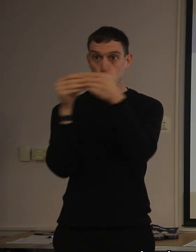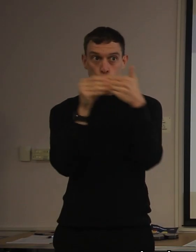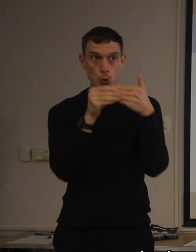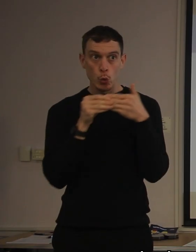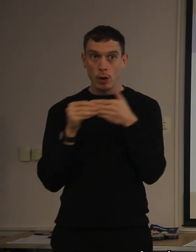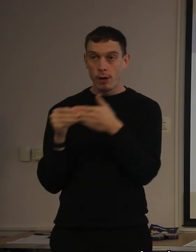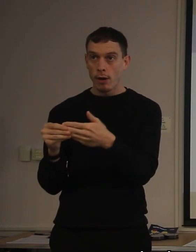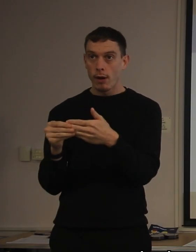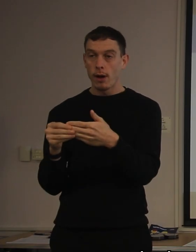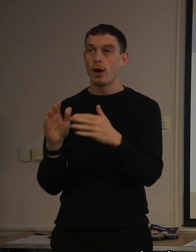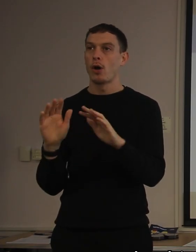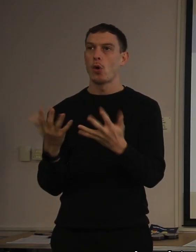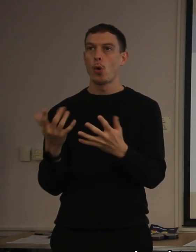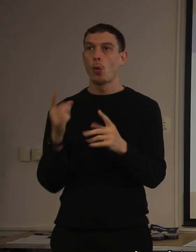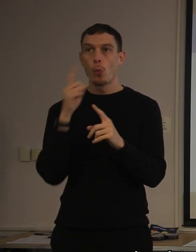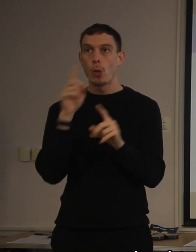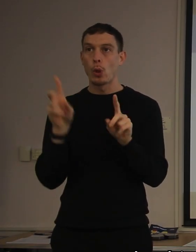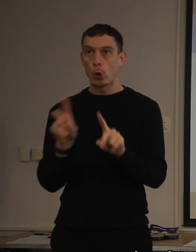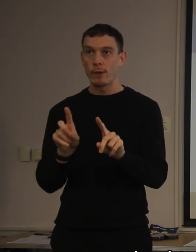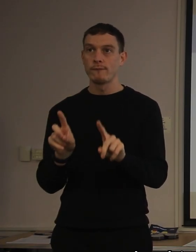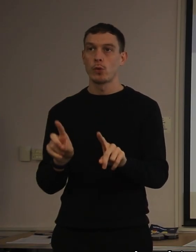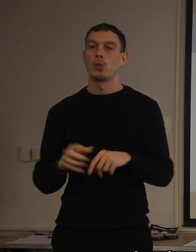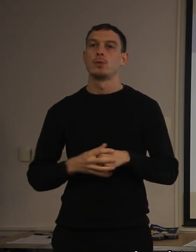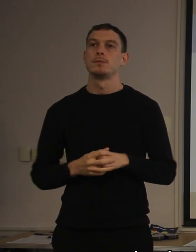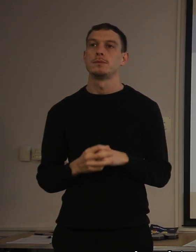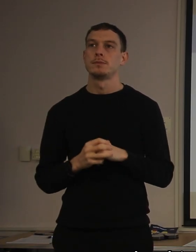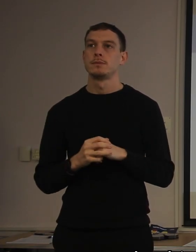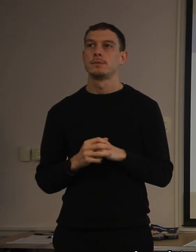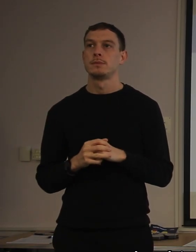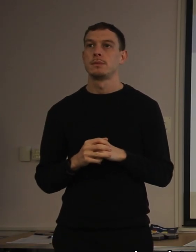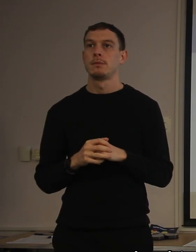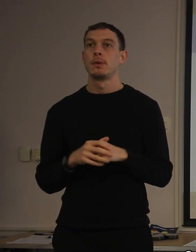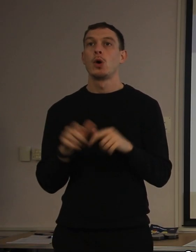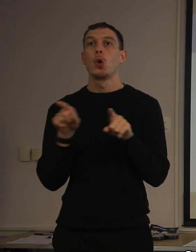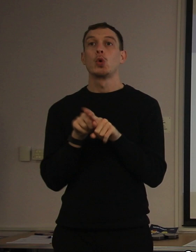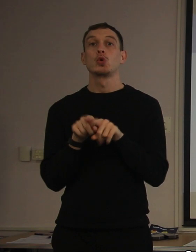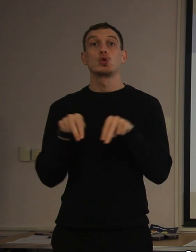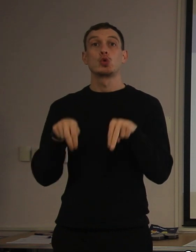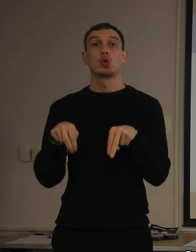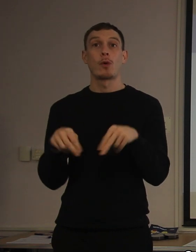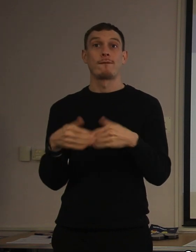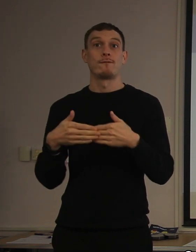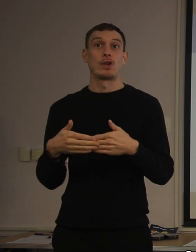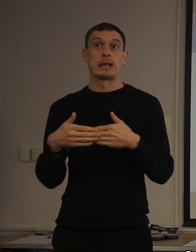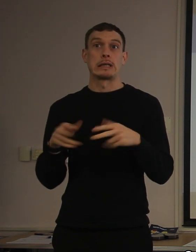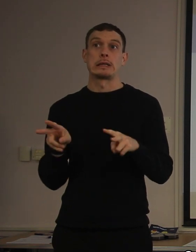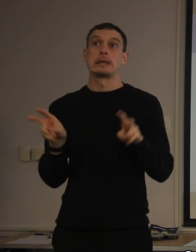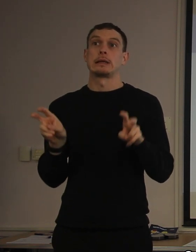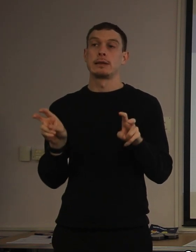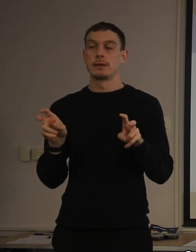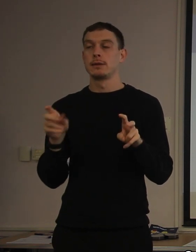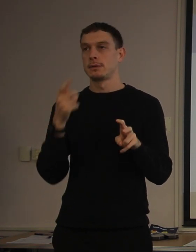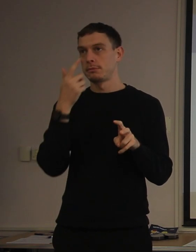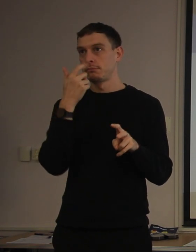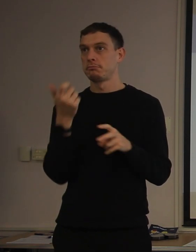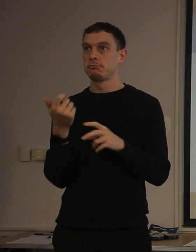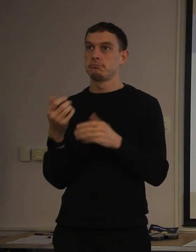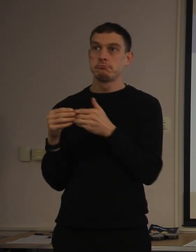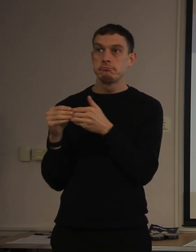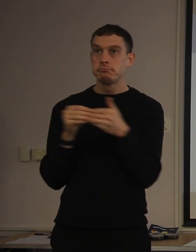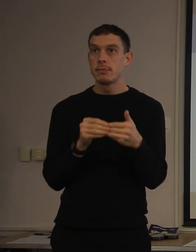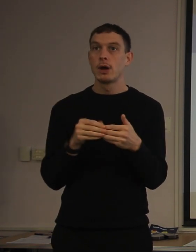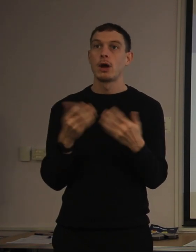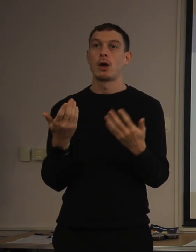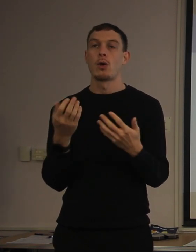help you to find what it is that you're looking for. We're also dog friendly. In fact, we love dogs. We have a water